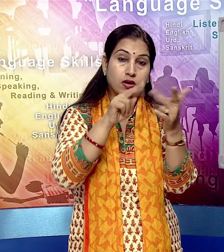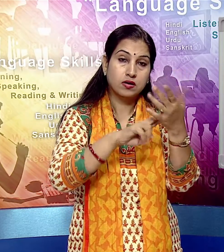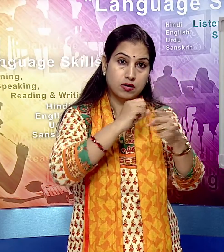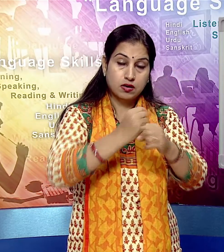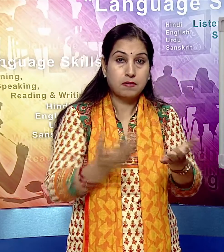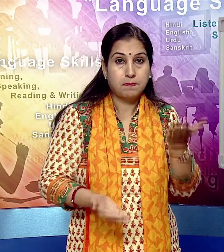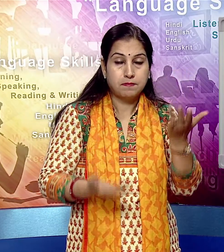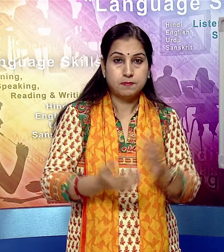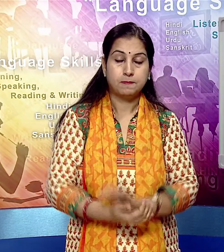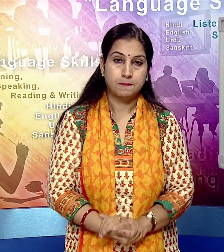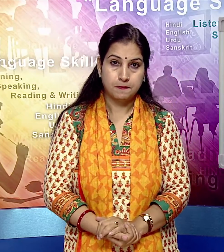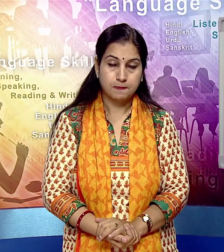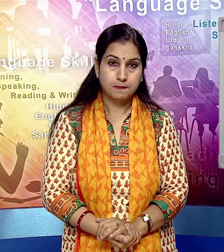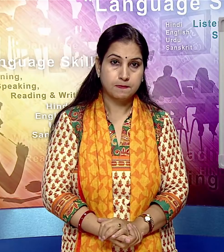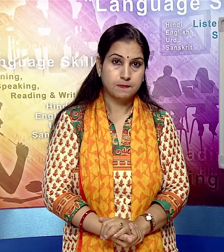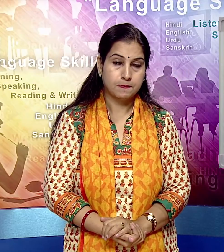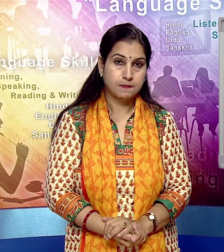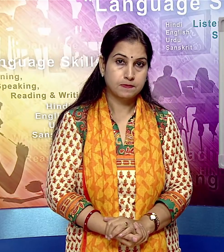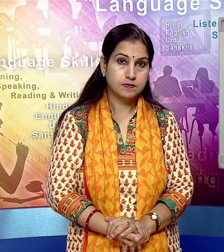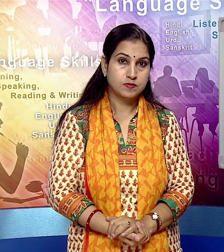may lose the nutrient of vitamin A.